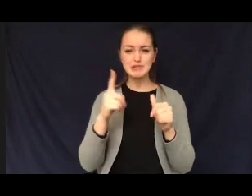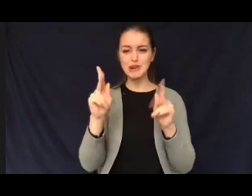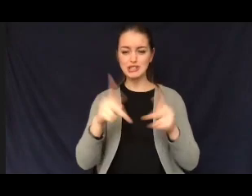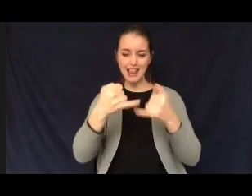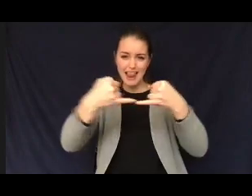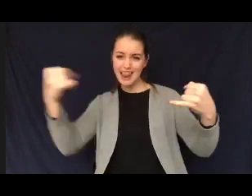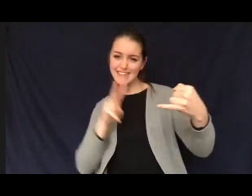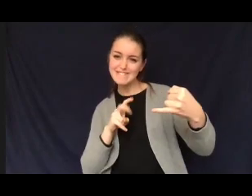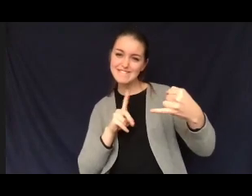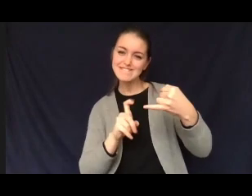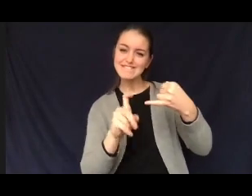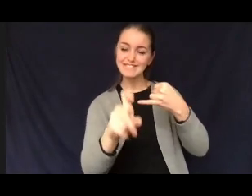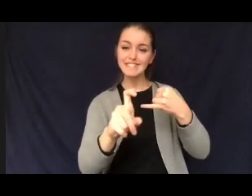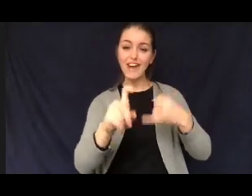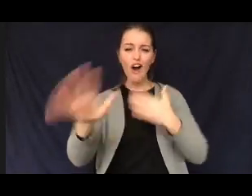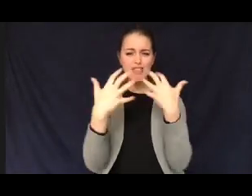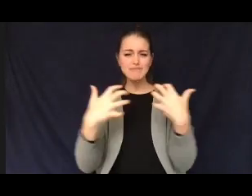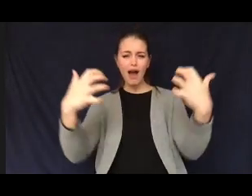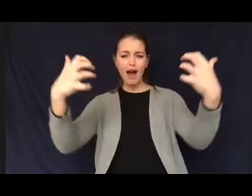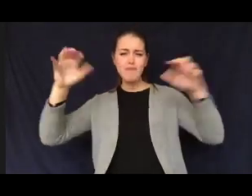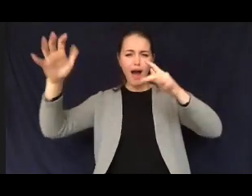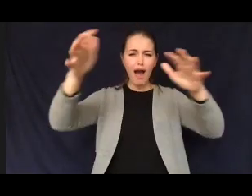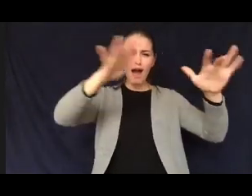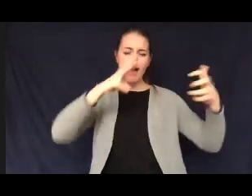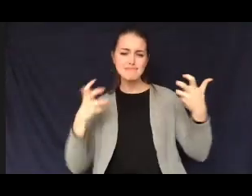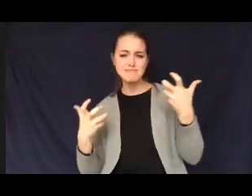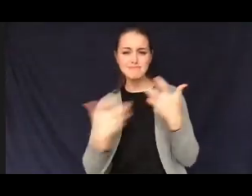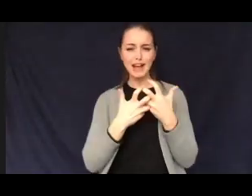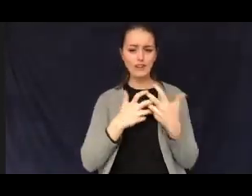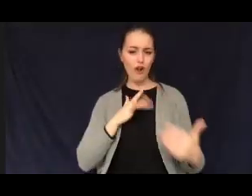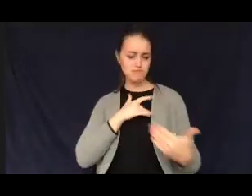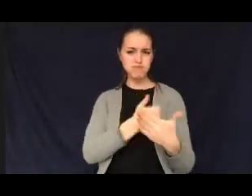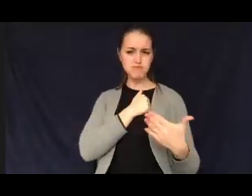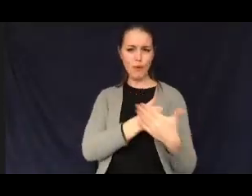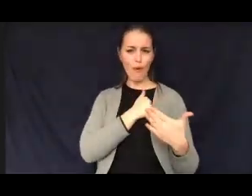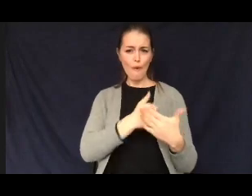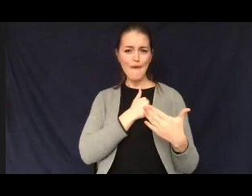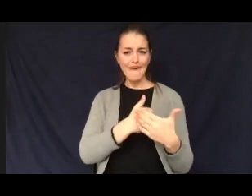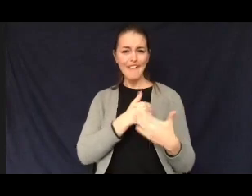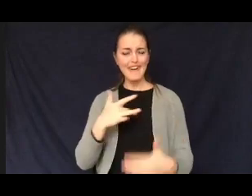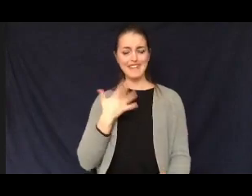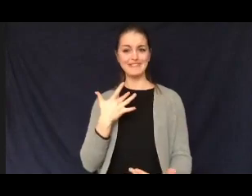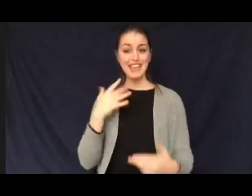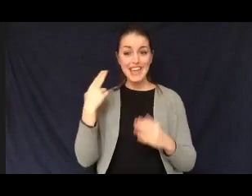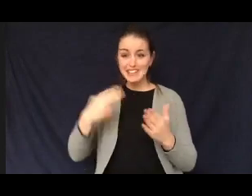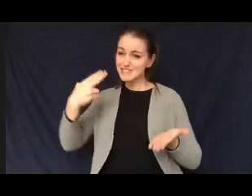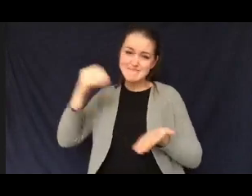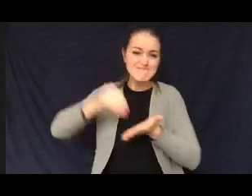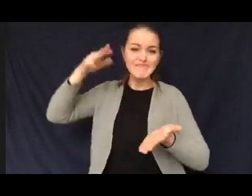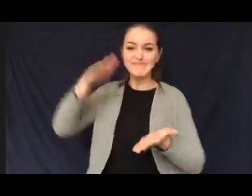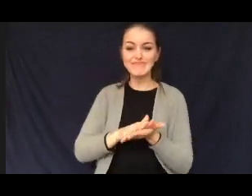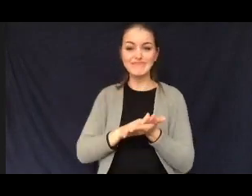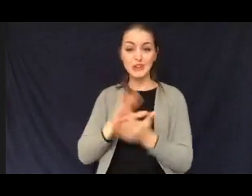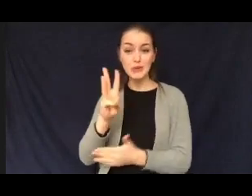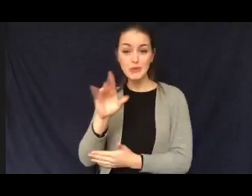finish line. The thundering cheers matched the thundering of her own heart. She had made history. She had won